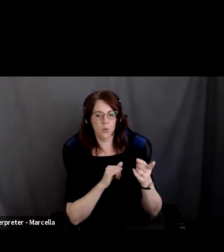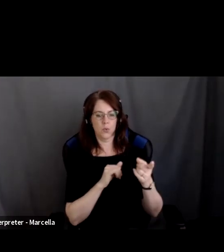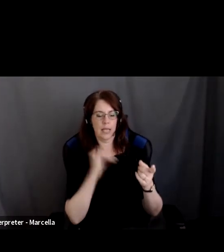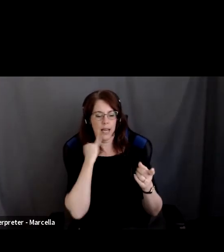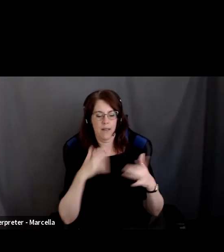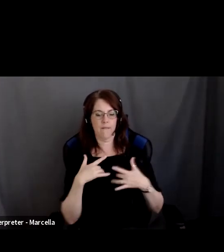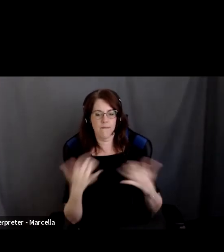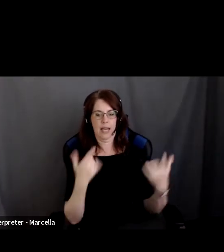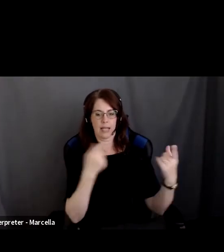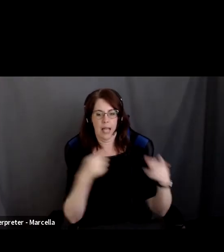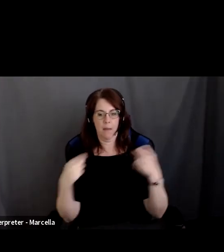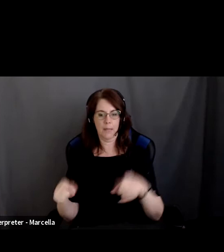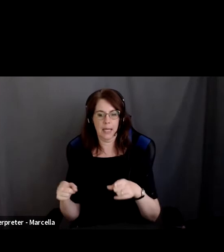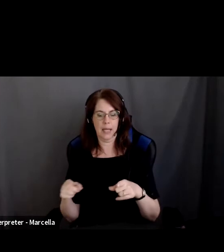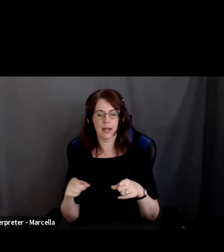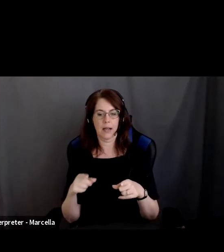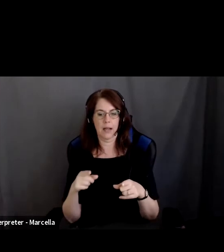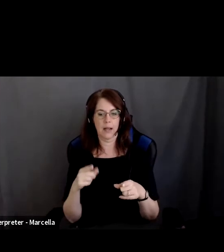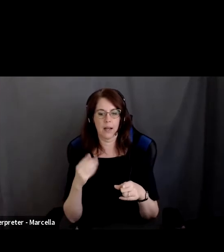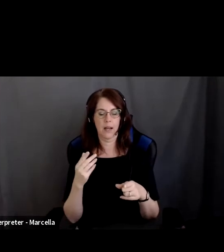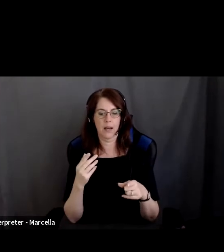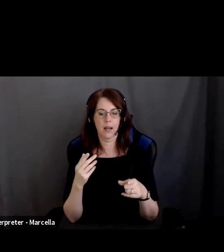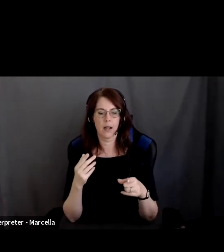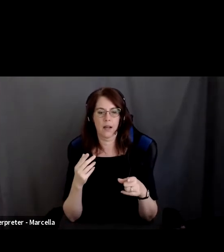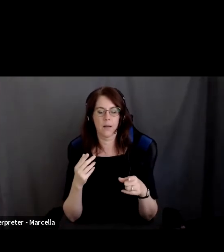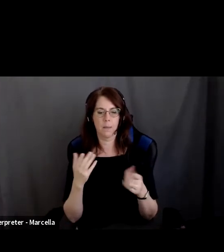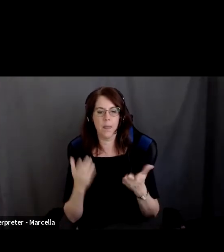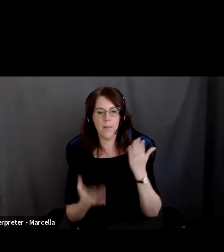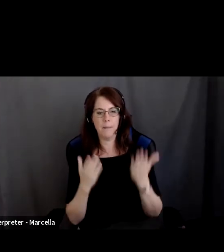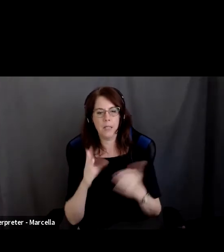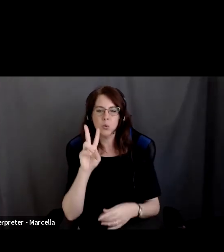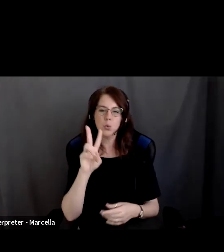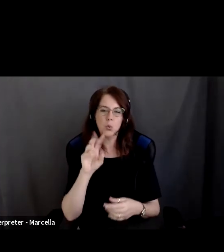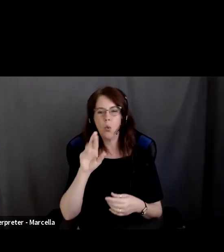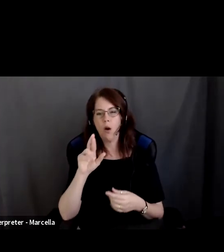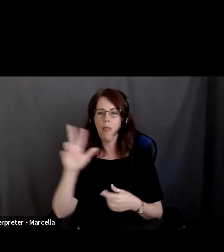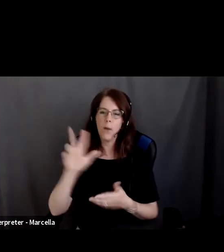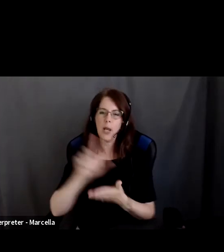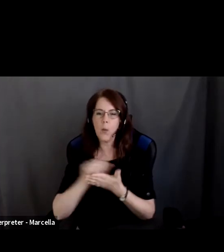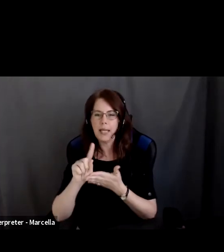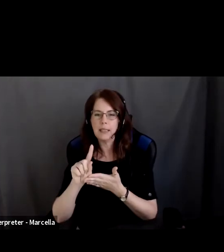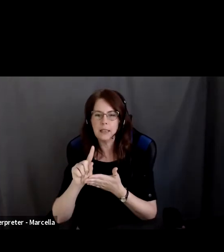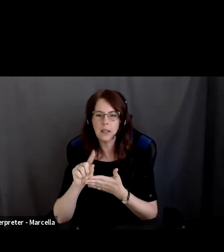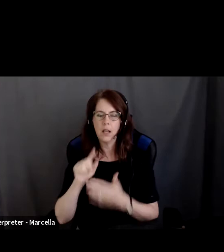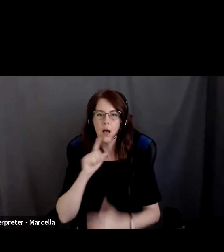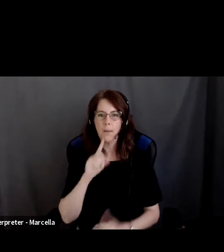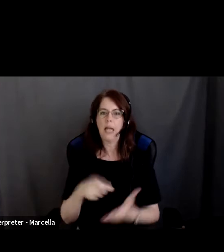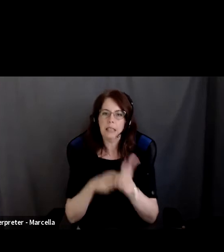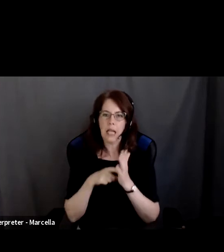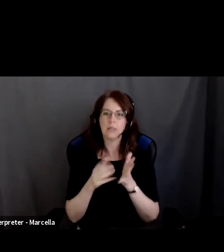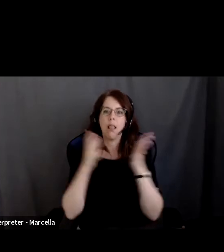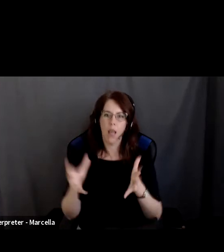is happening maybe 2 or 3 weeks, but it takes a lot of